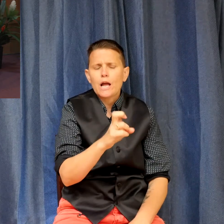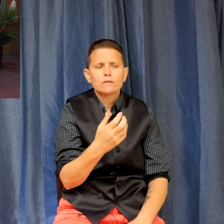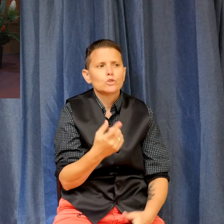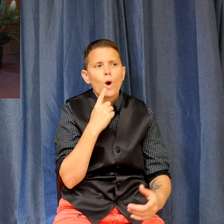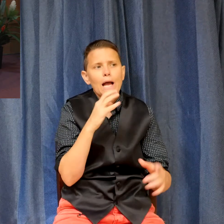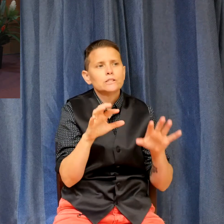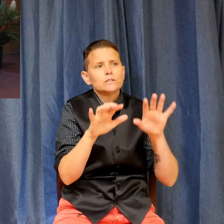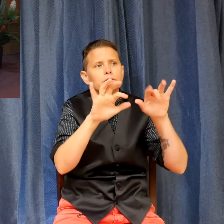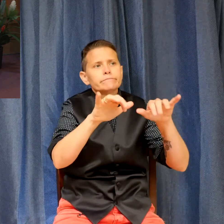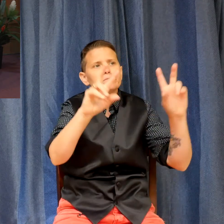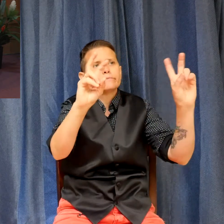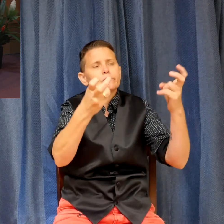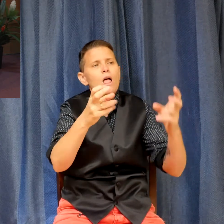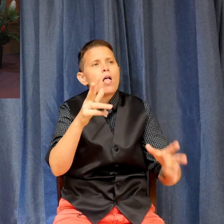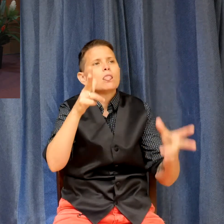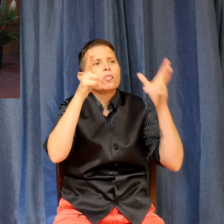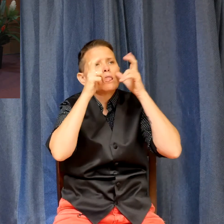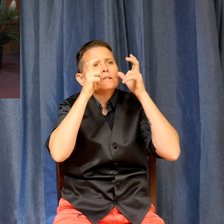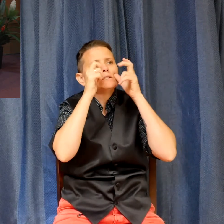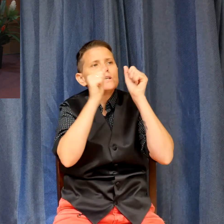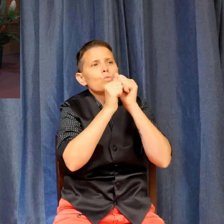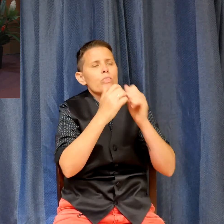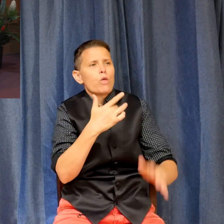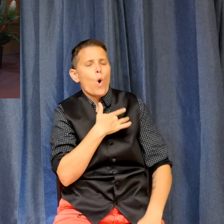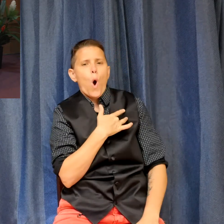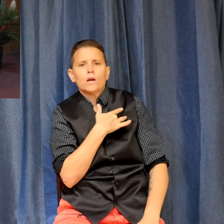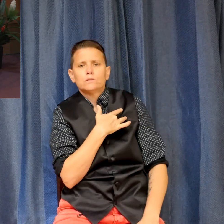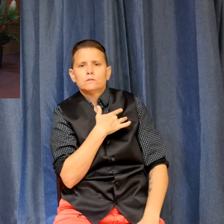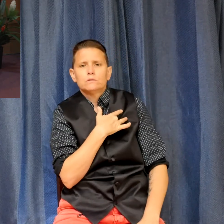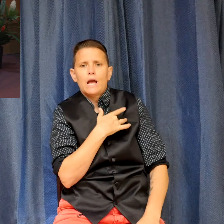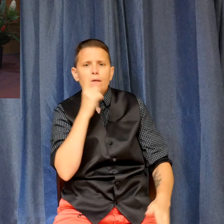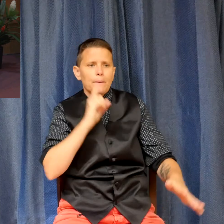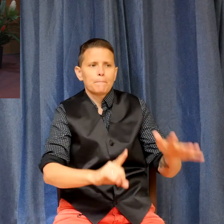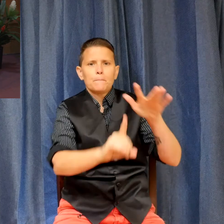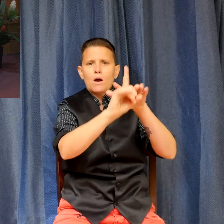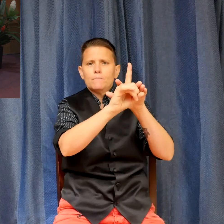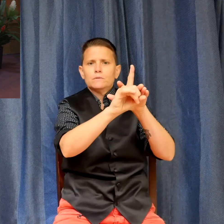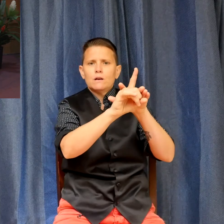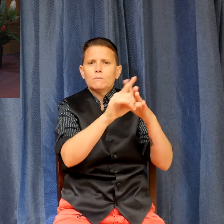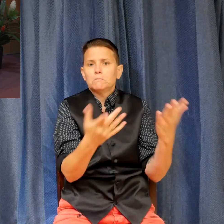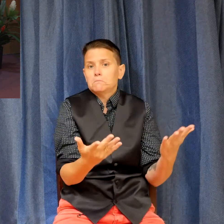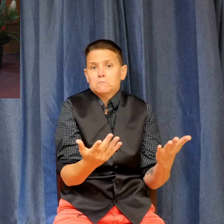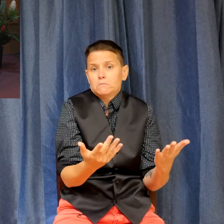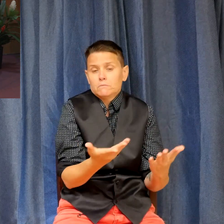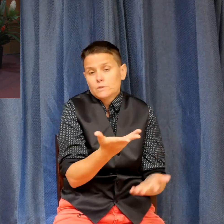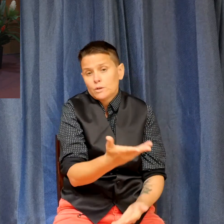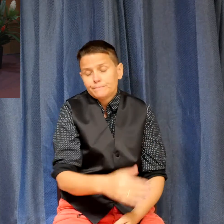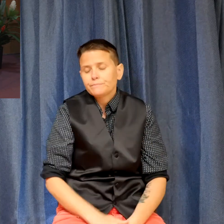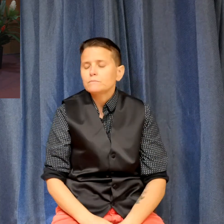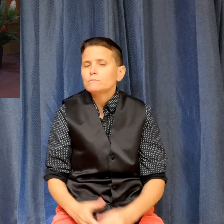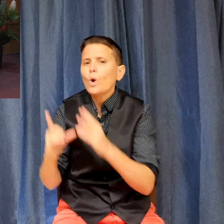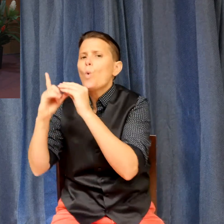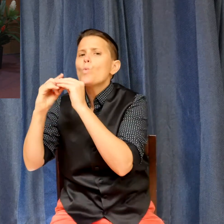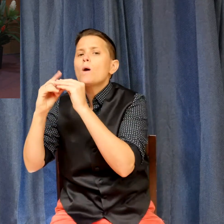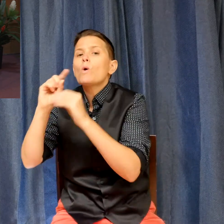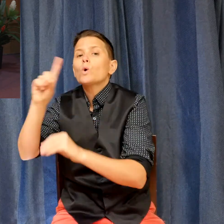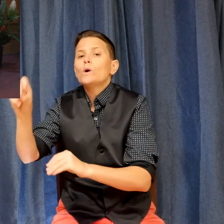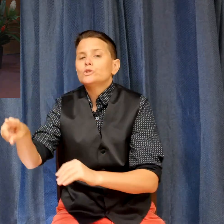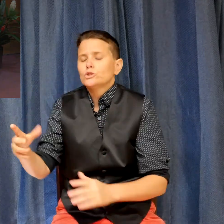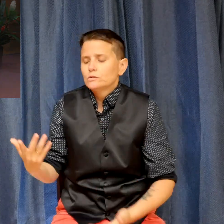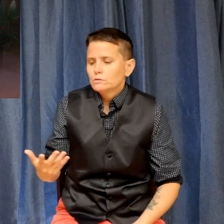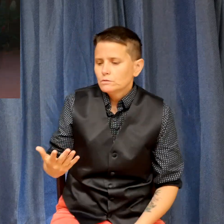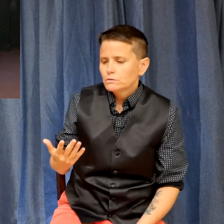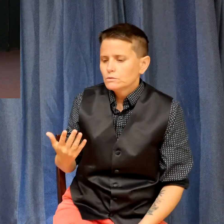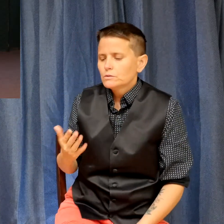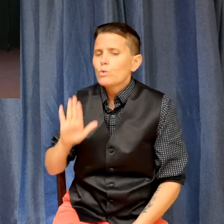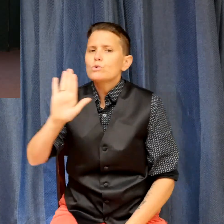listening with the heart in there, and that's where she came from. Oh, that's beautiful. Yeah. Okay, I got one more question for you Okay, here. What is your